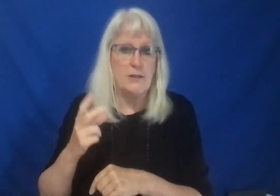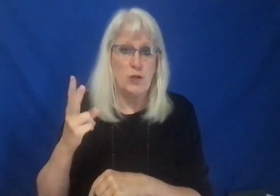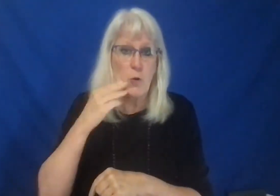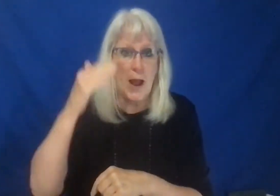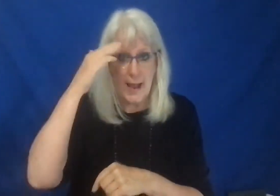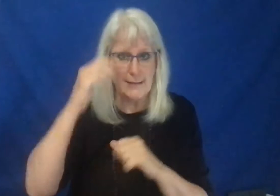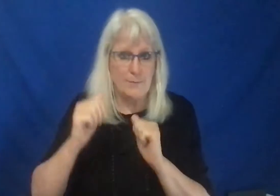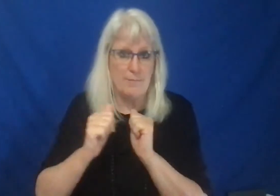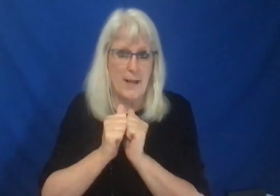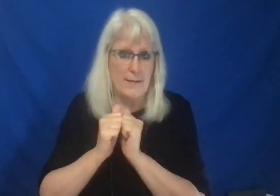well.